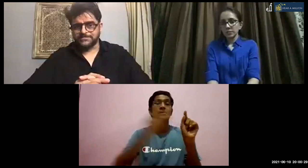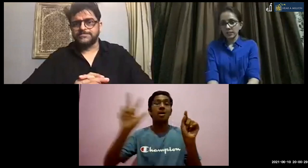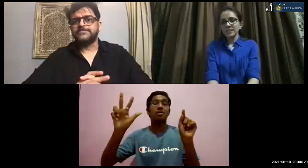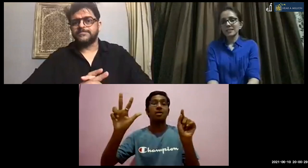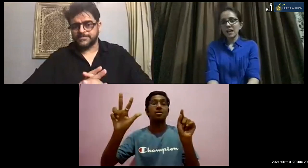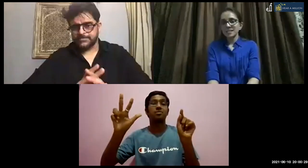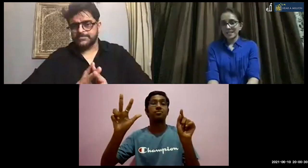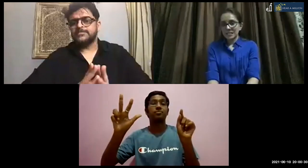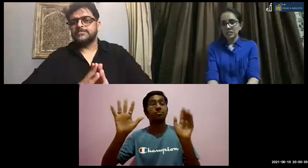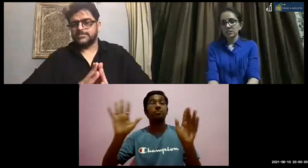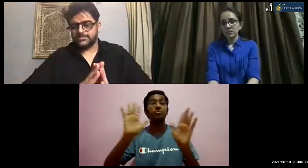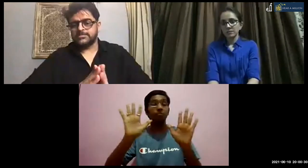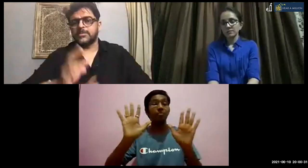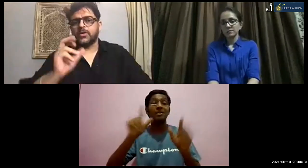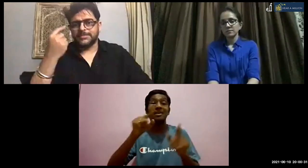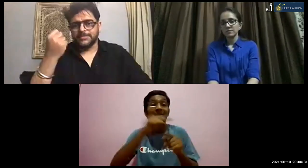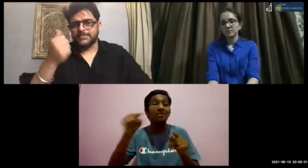So till class 8.